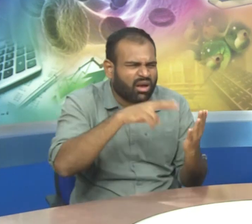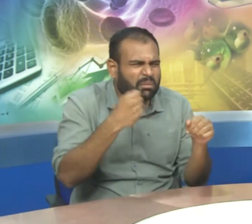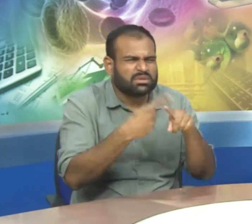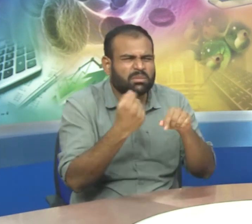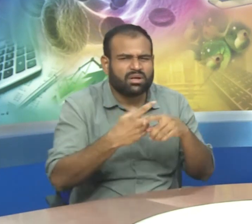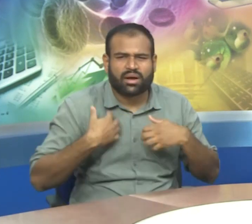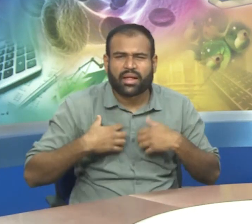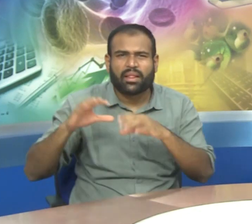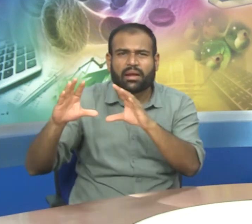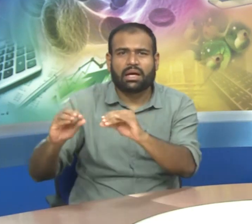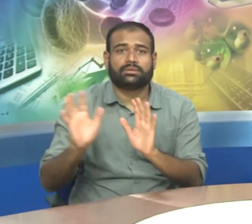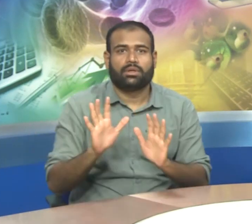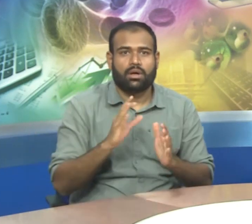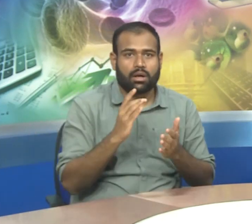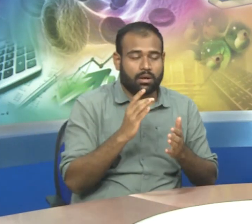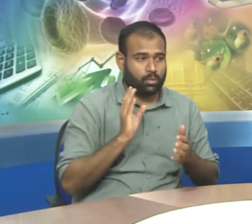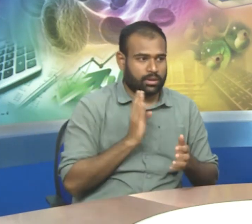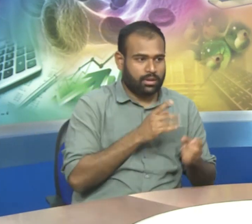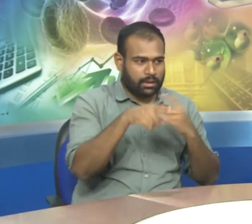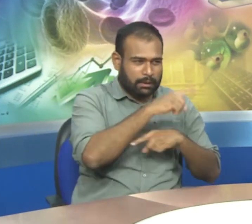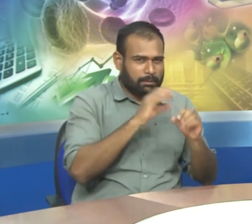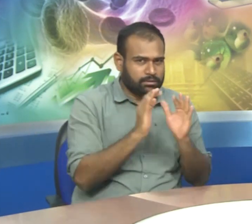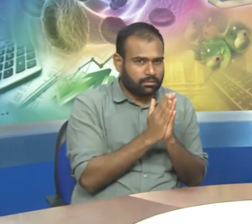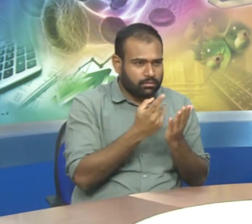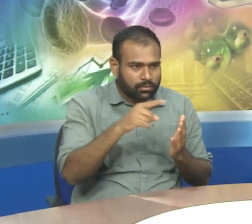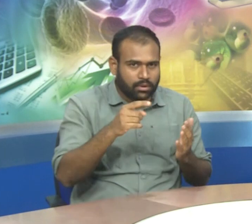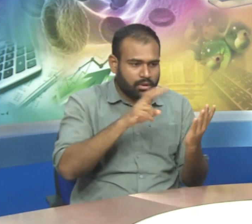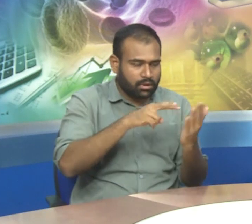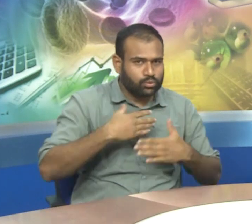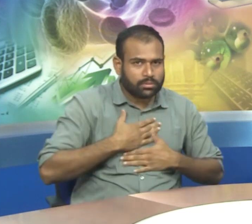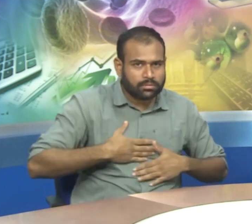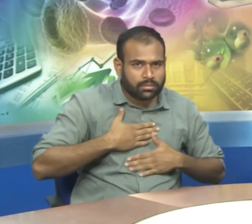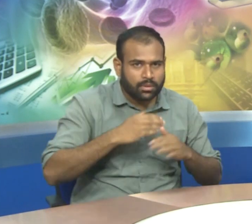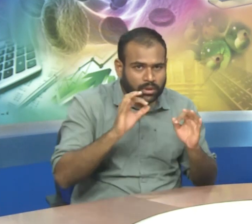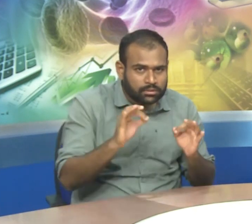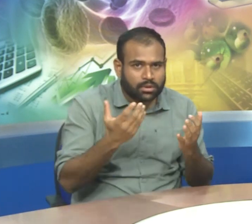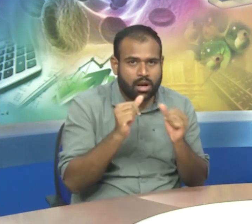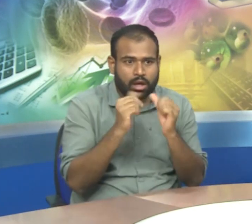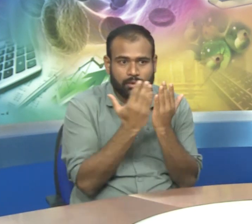Such a service is usually offered in school and public library.